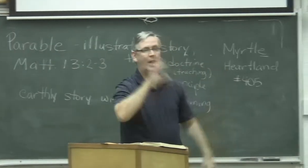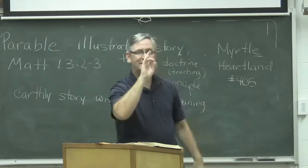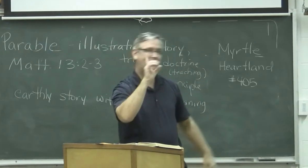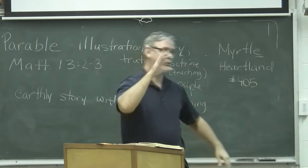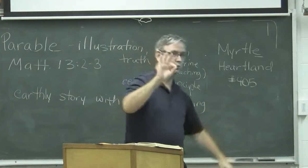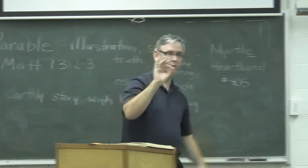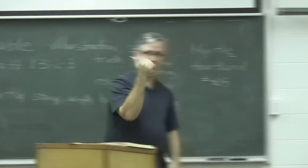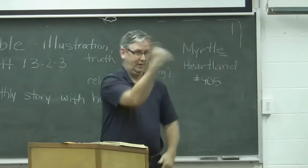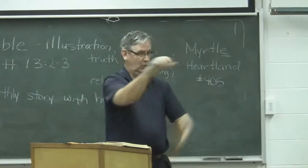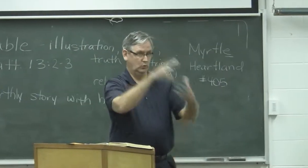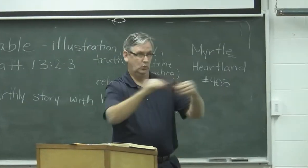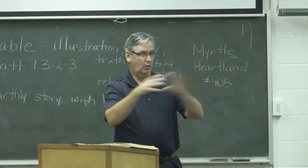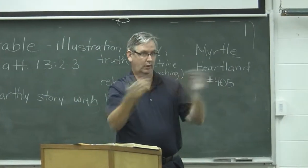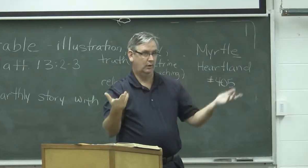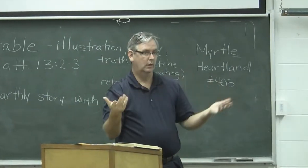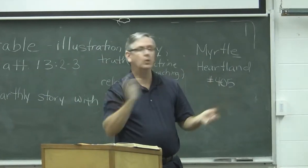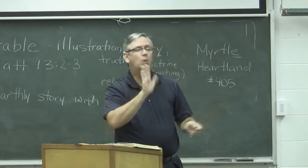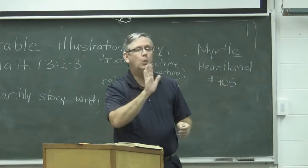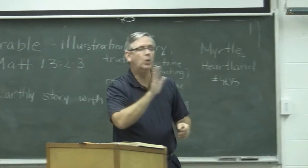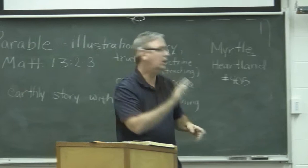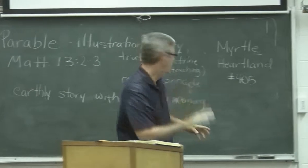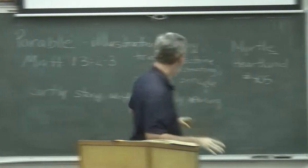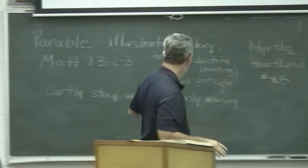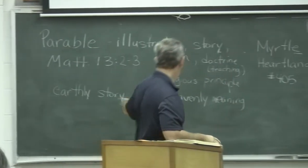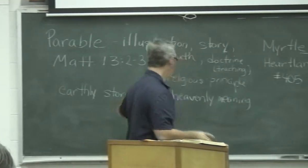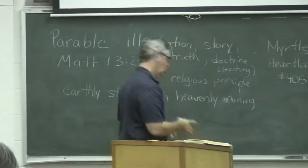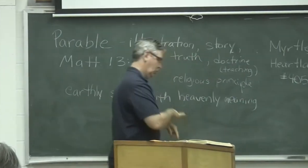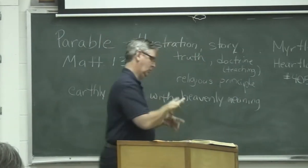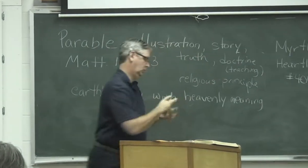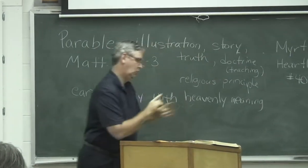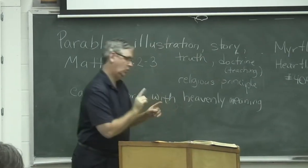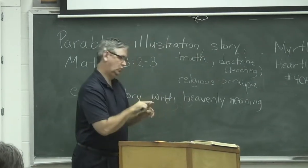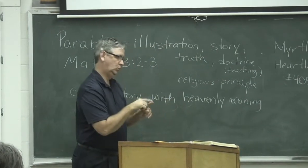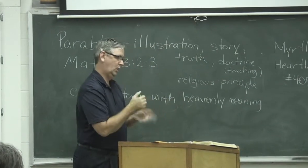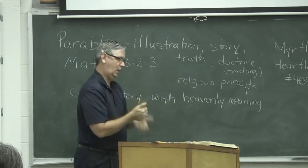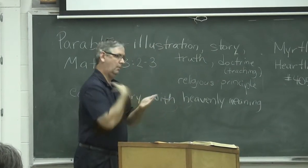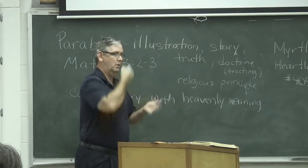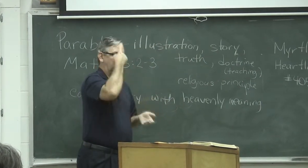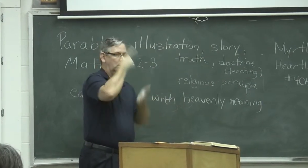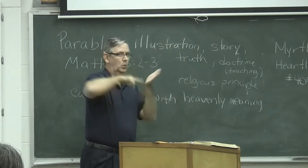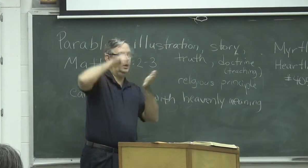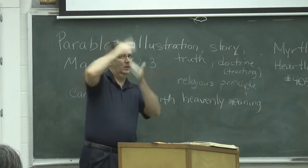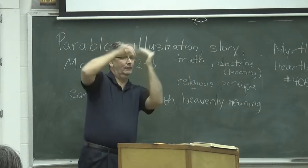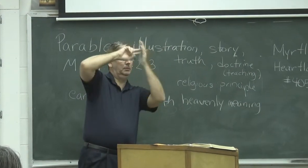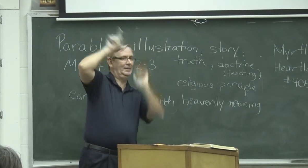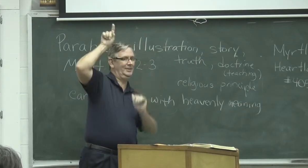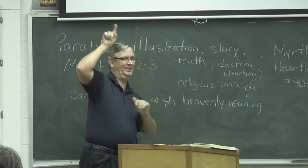Snow White and Seven Dwarfs. That's any story. No, it's not just that. It's an earthly story to help us understand more about